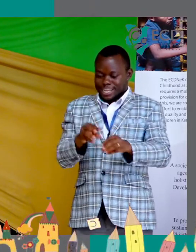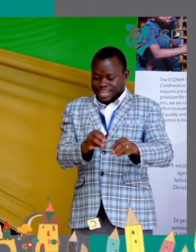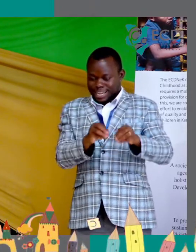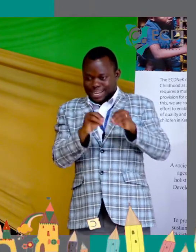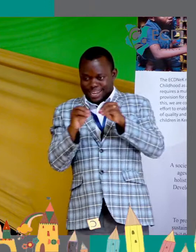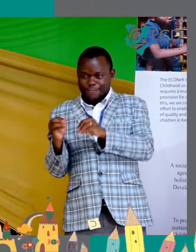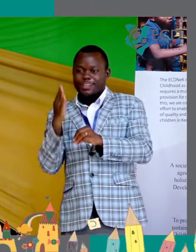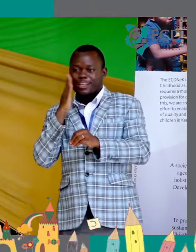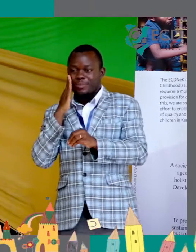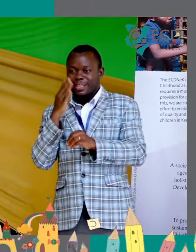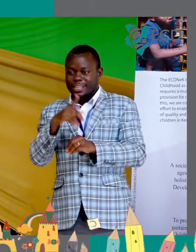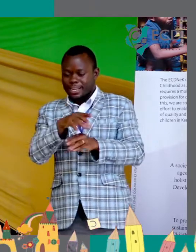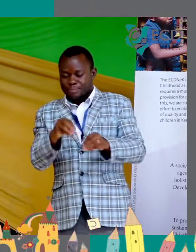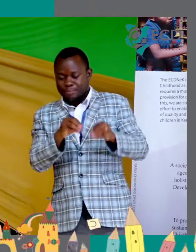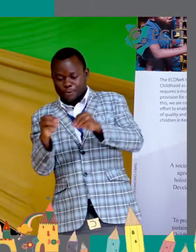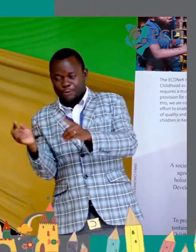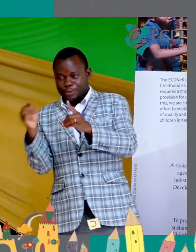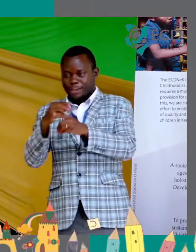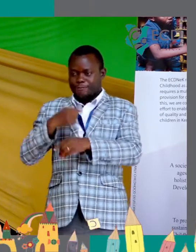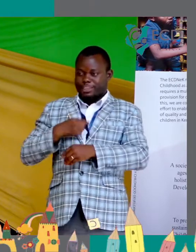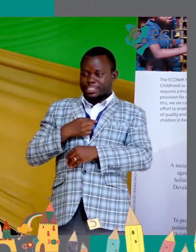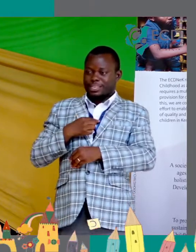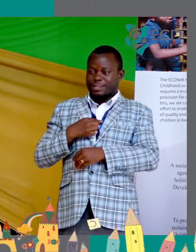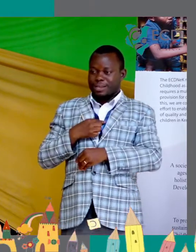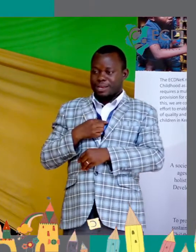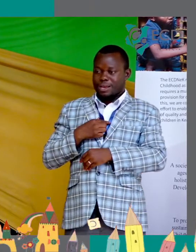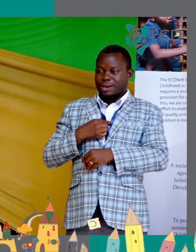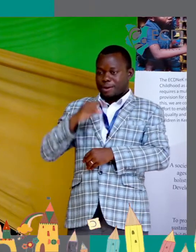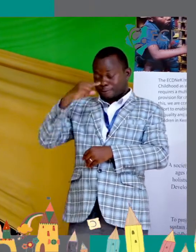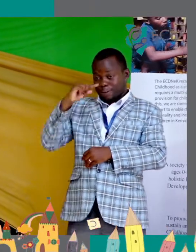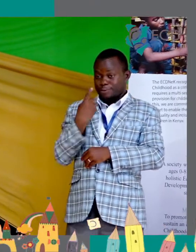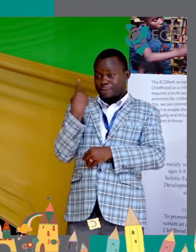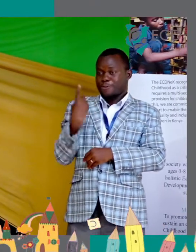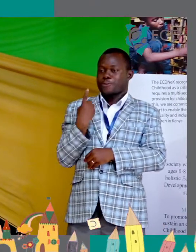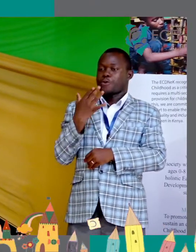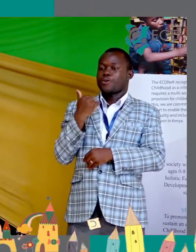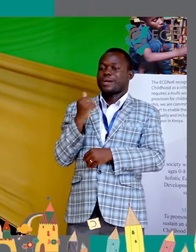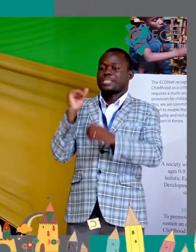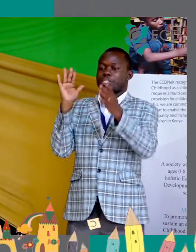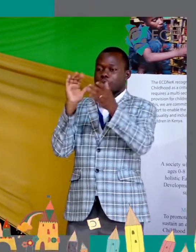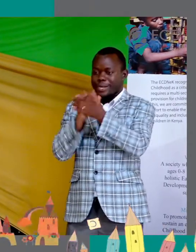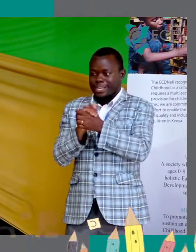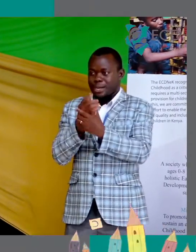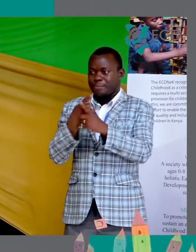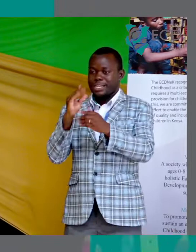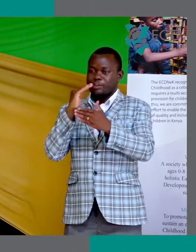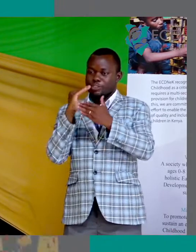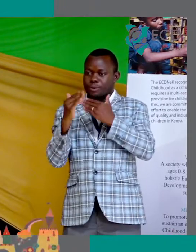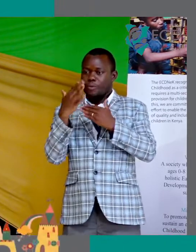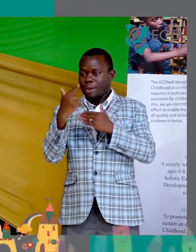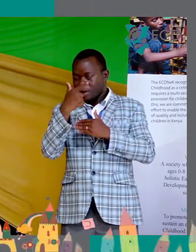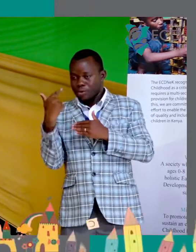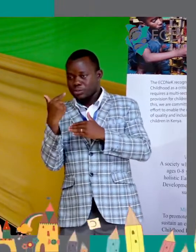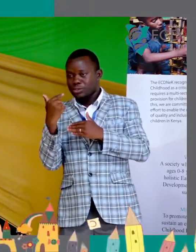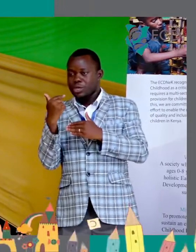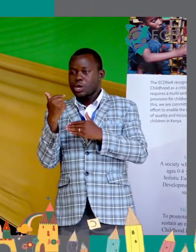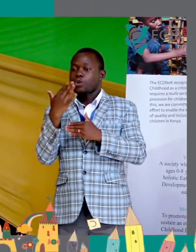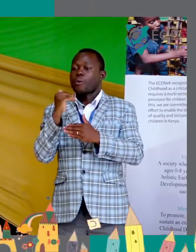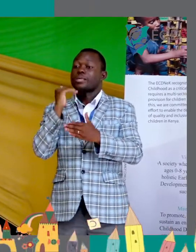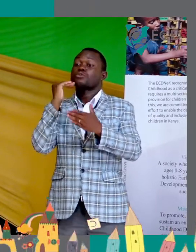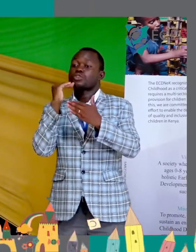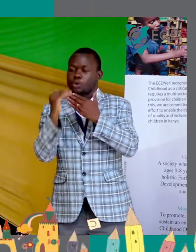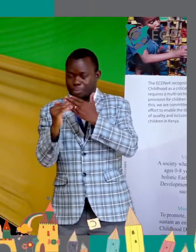guest. Now, in this case, you can't handle that baby. You don't know what to do. You don't know how to behave, because you want to prevent this baby from